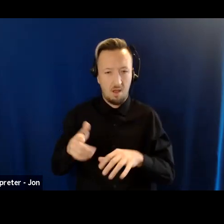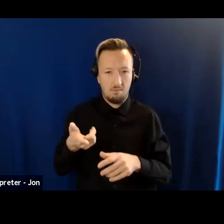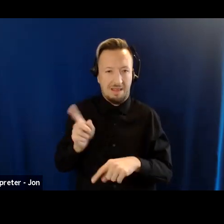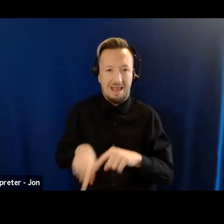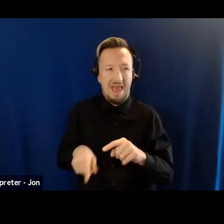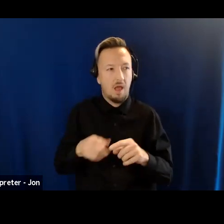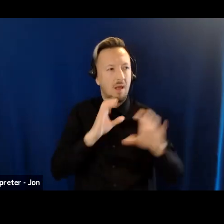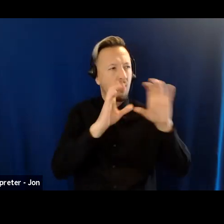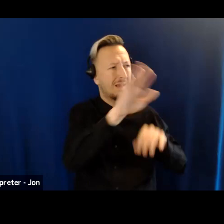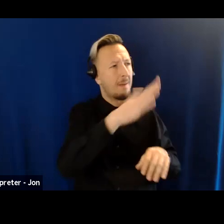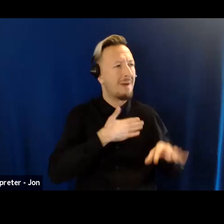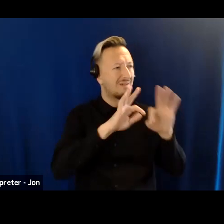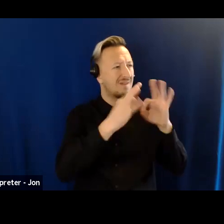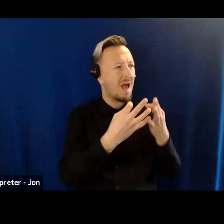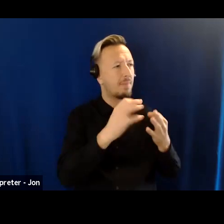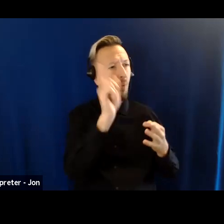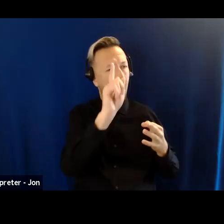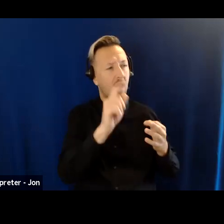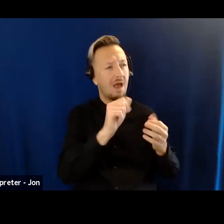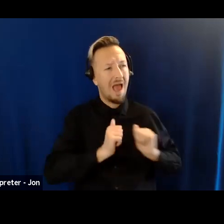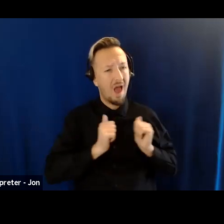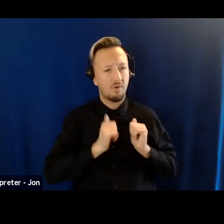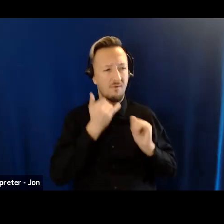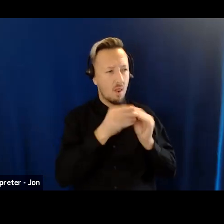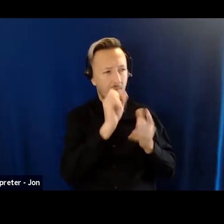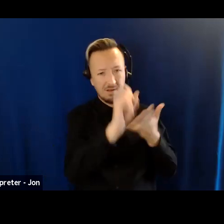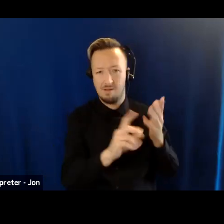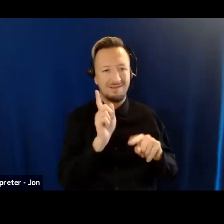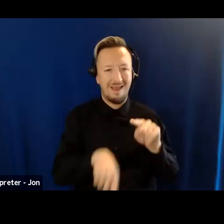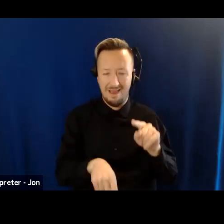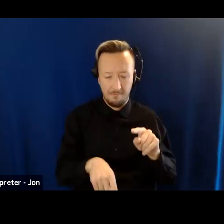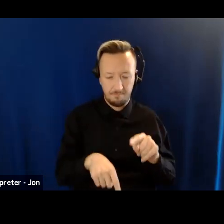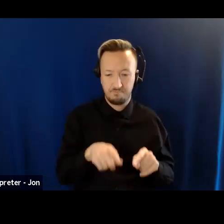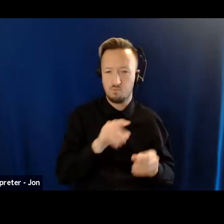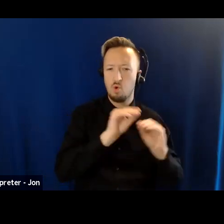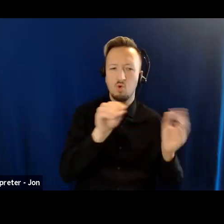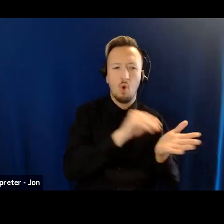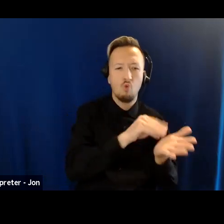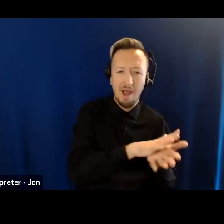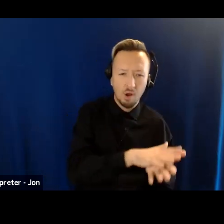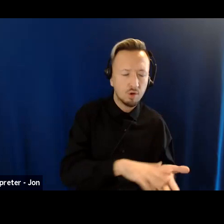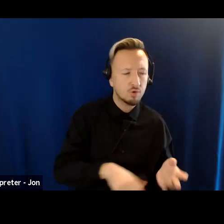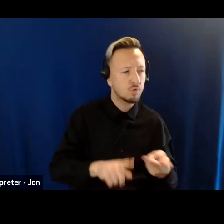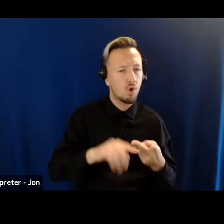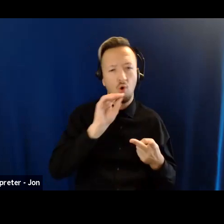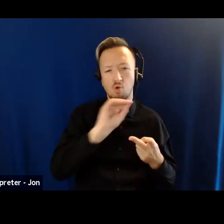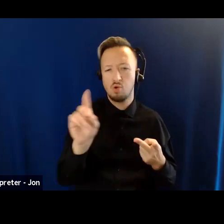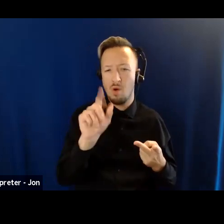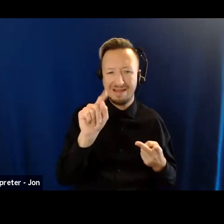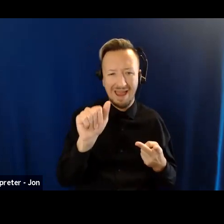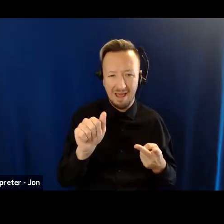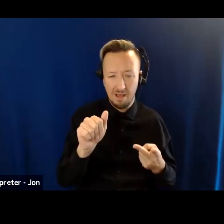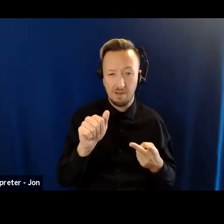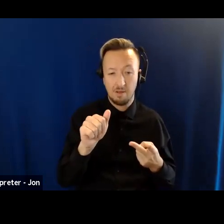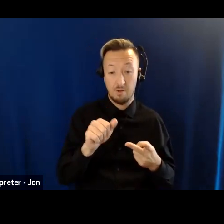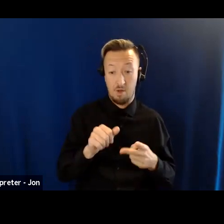such and such a place, this is my address. Records aren't kept, data isn't kept. They don't track. Here's a person who's going from